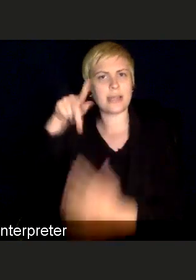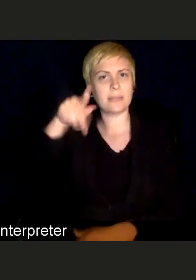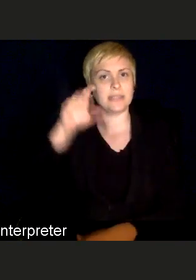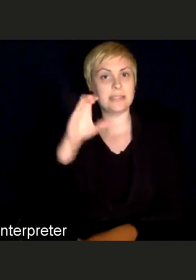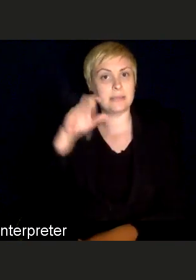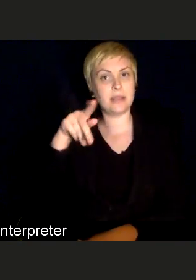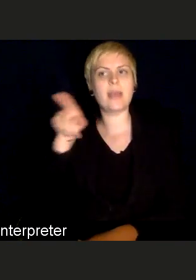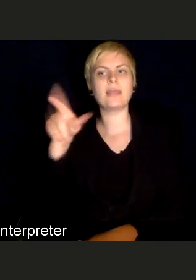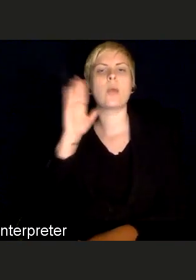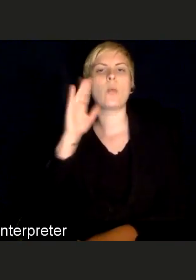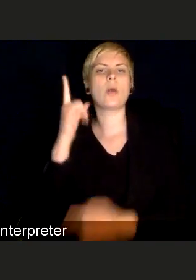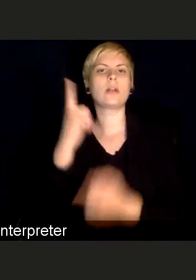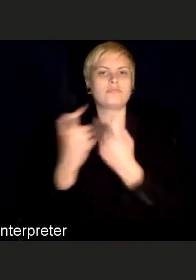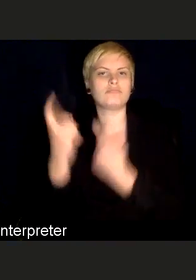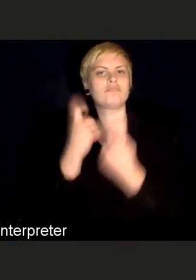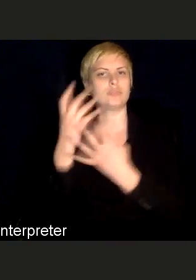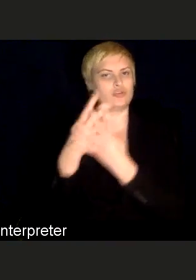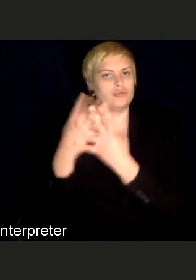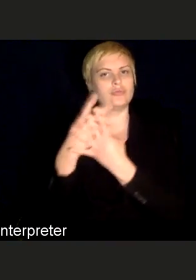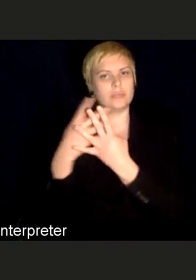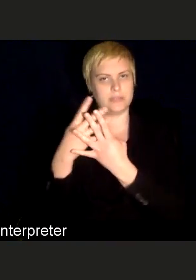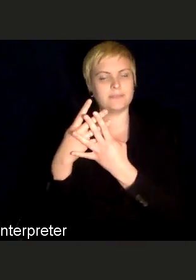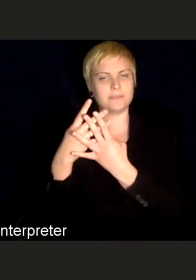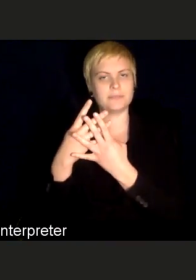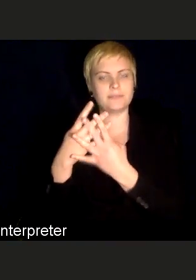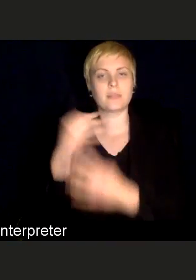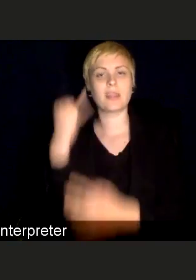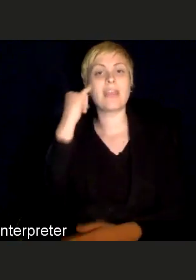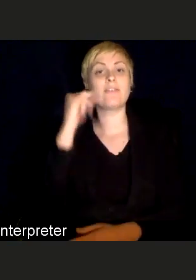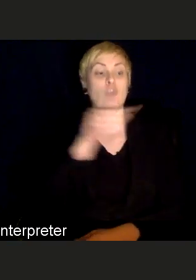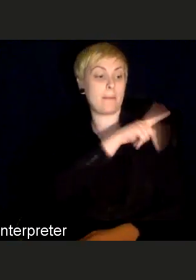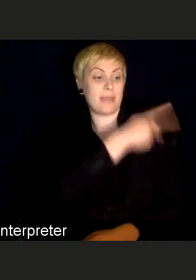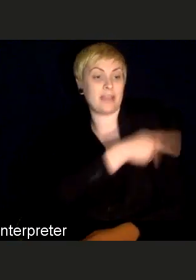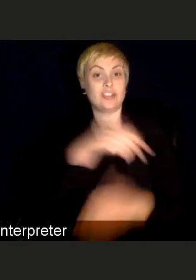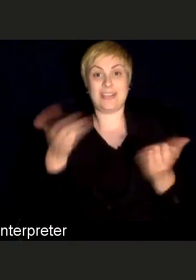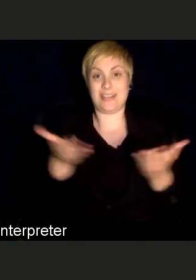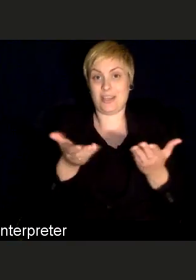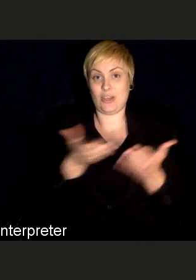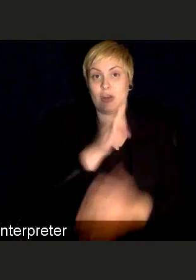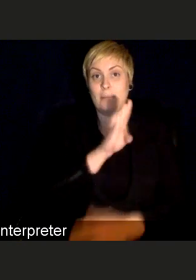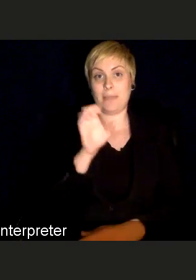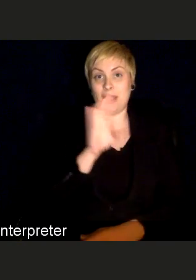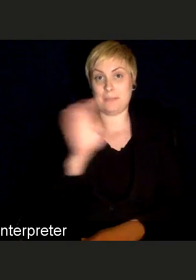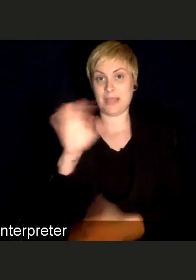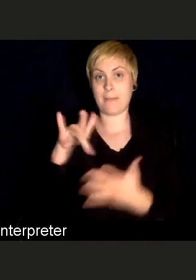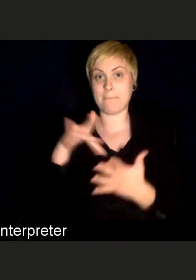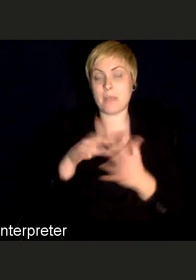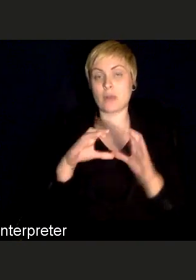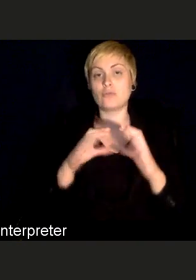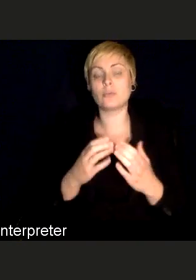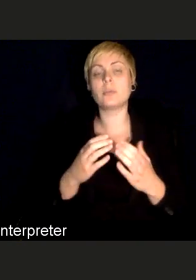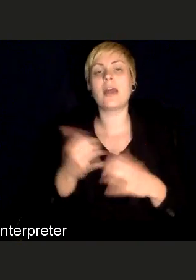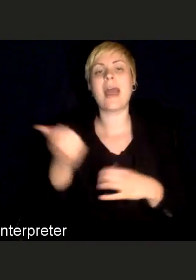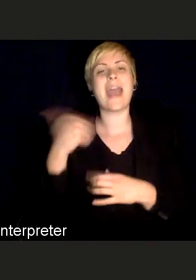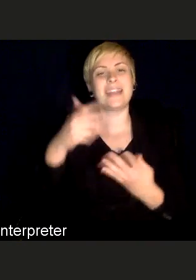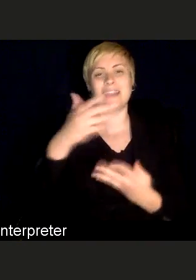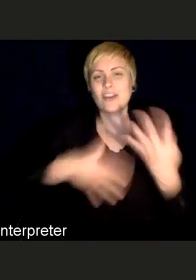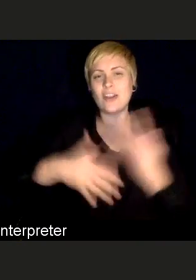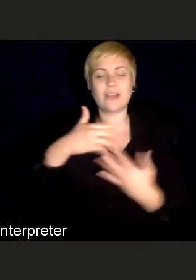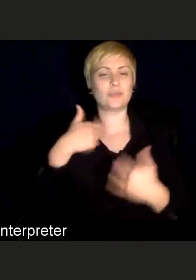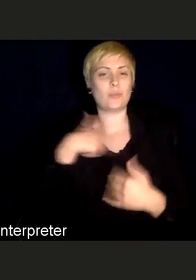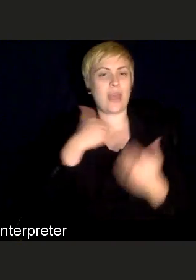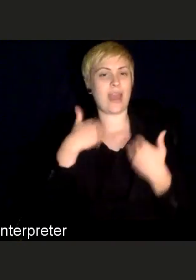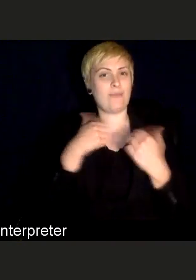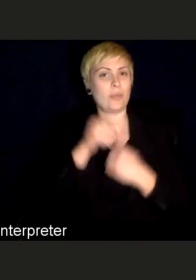screening questions as well. If you're a patient within our Beebe medical group, any interaction that we have with you, whether